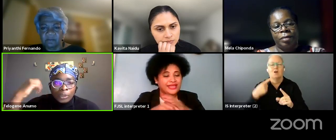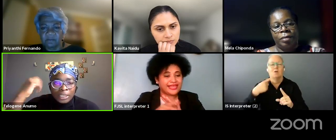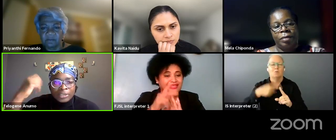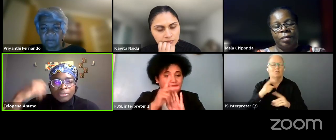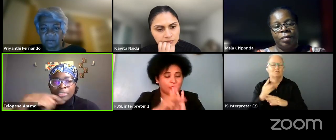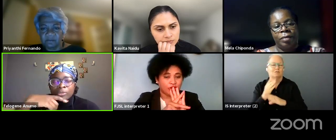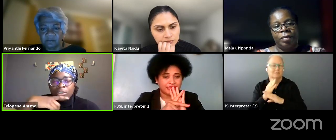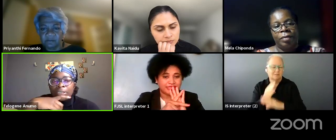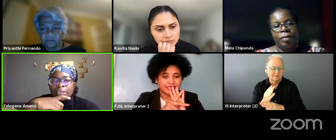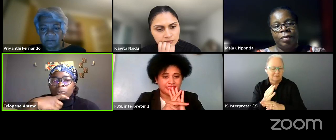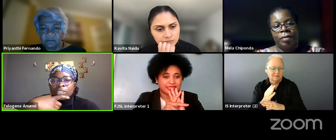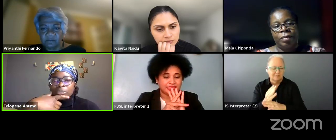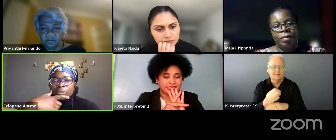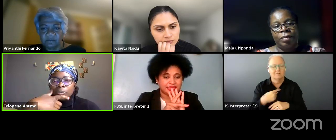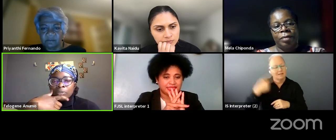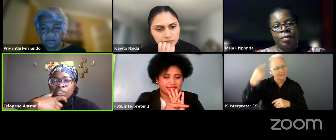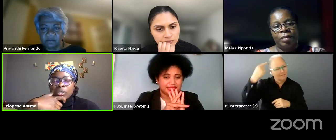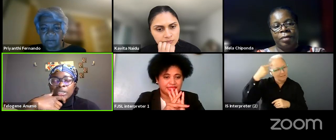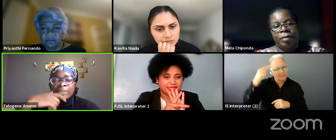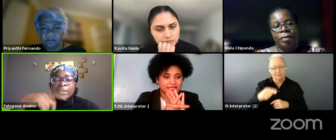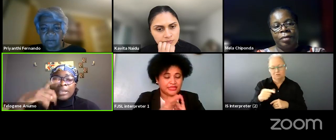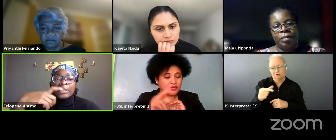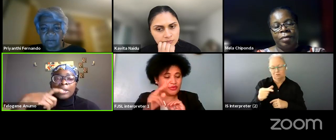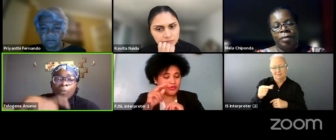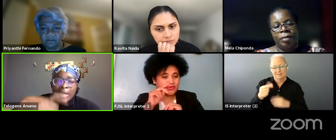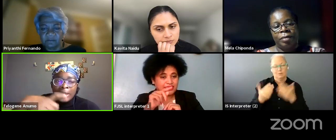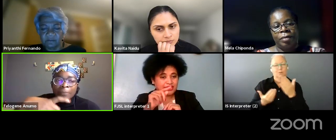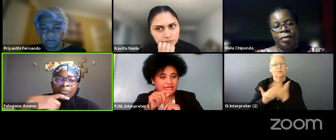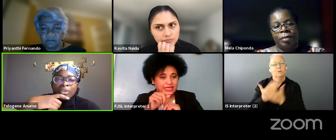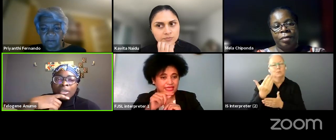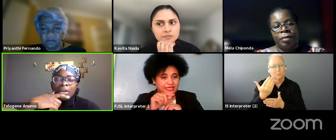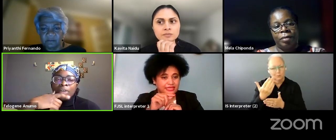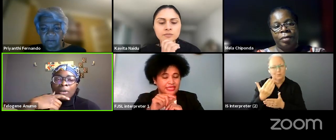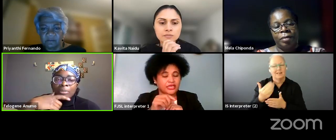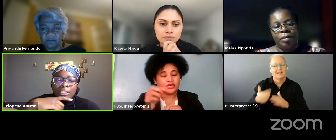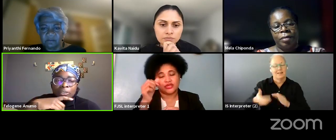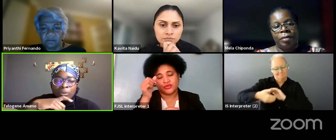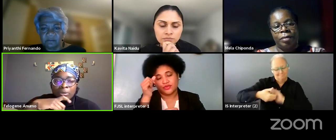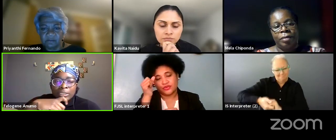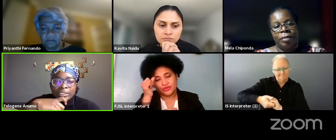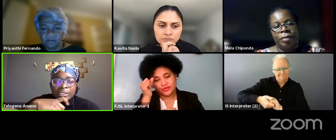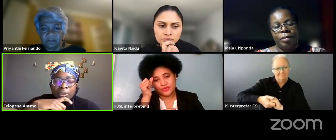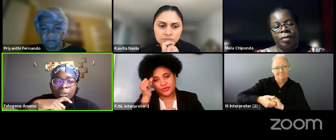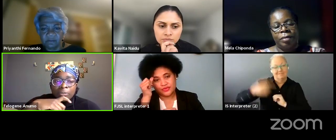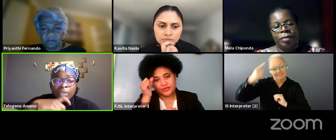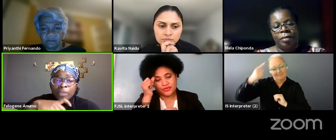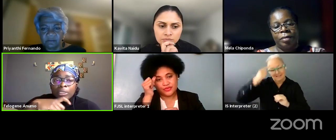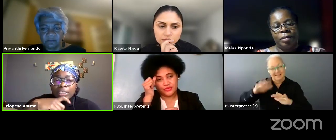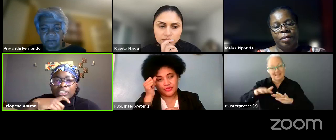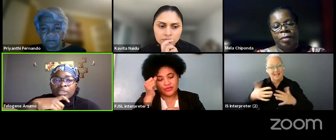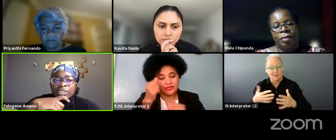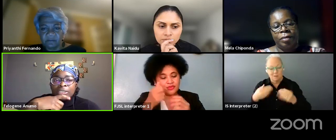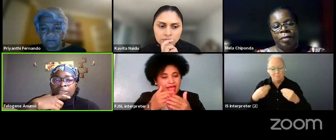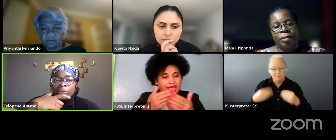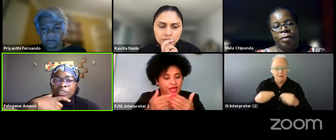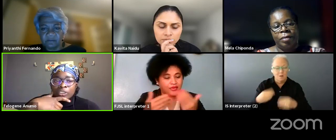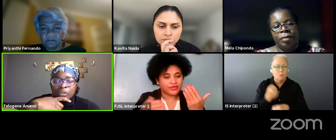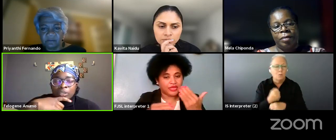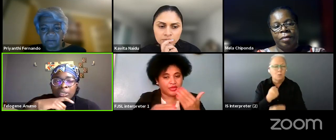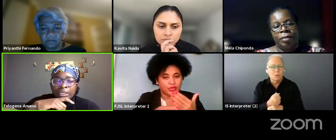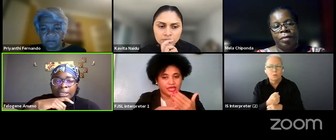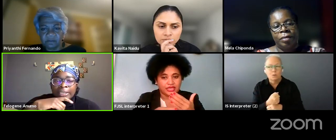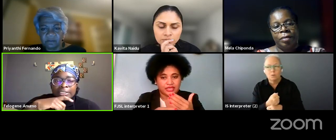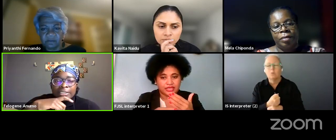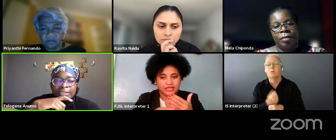when we look at the Green New Deal and what is being positioned and becoming aware of how the market operates, then we can actually